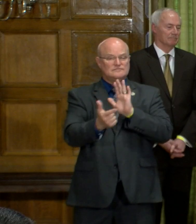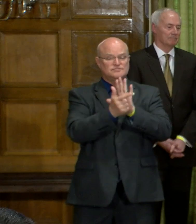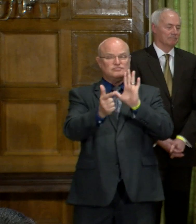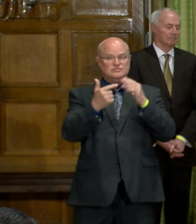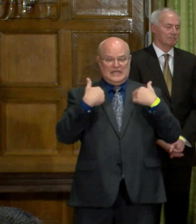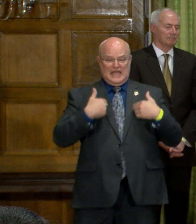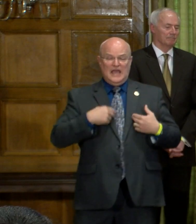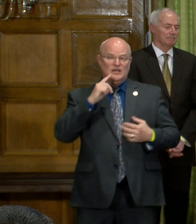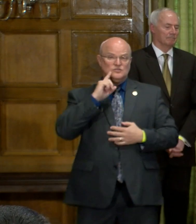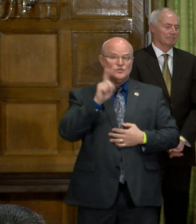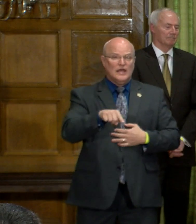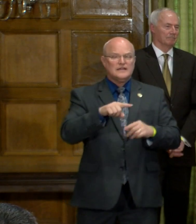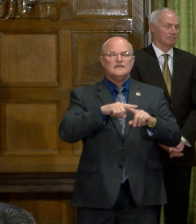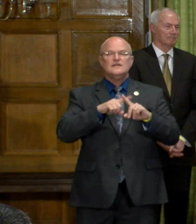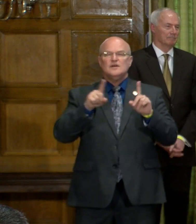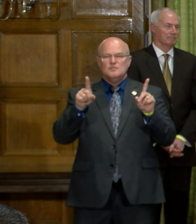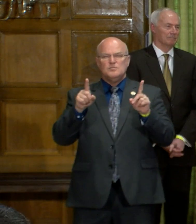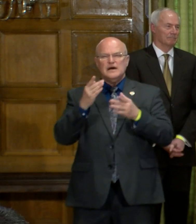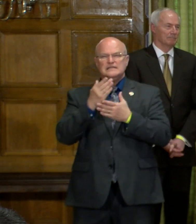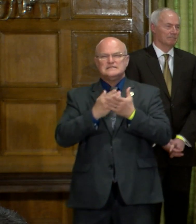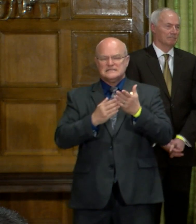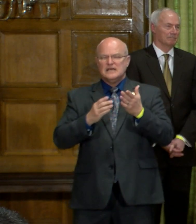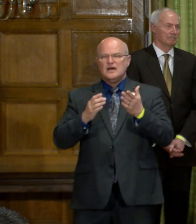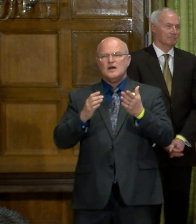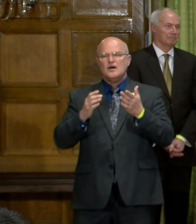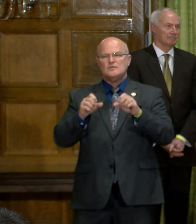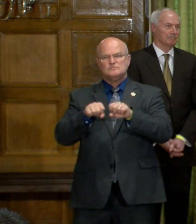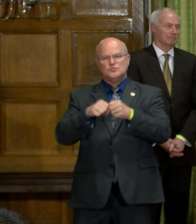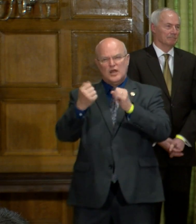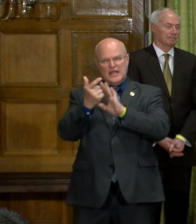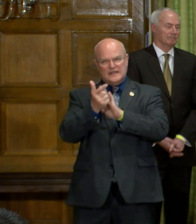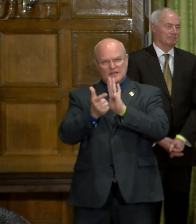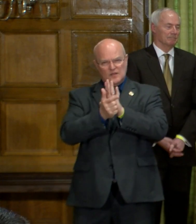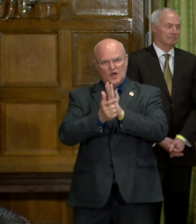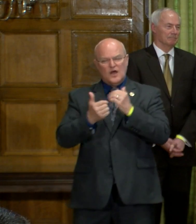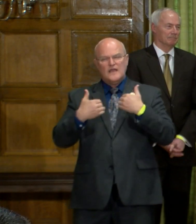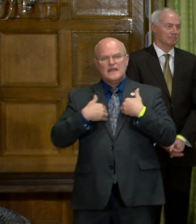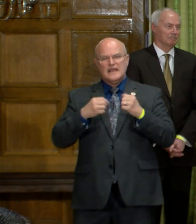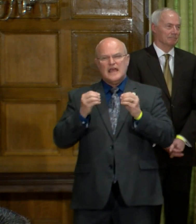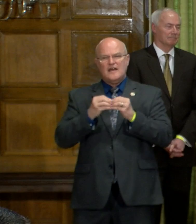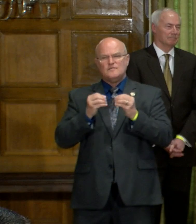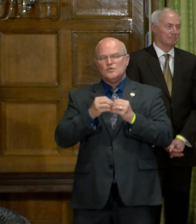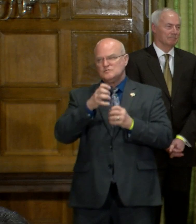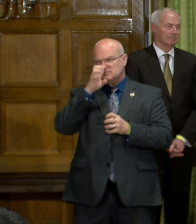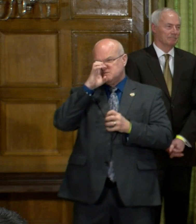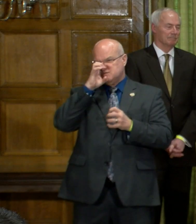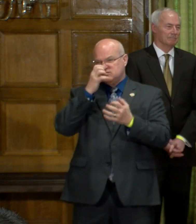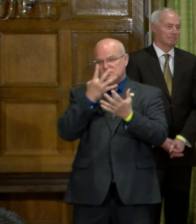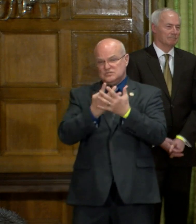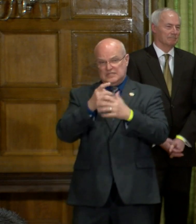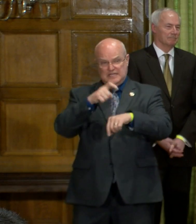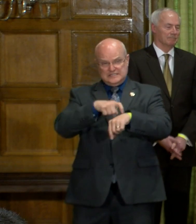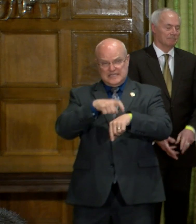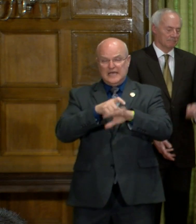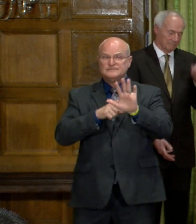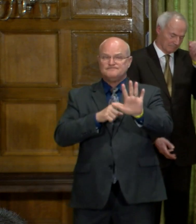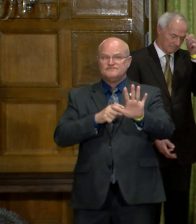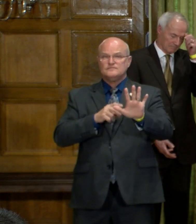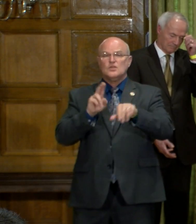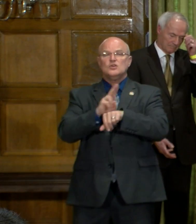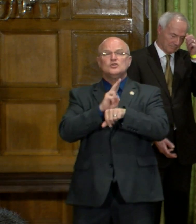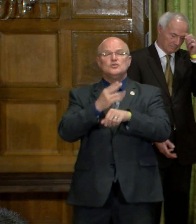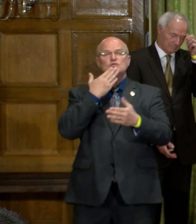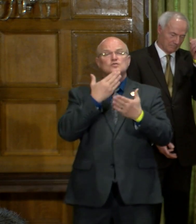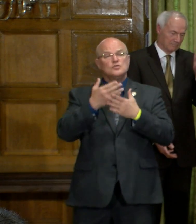violation of the health directive, but it falls into some criminal statutes that could carry more stiffer criminal penalties. So I urge everybody to use good